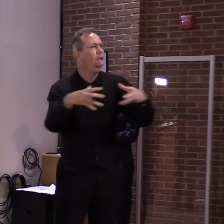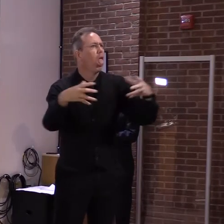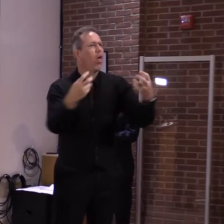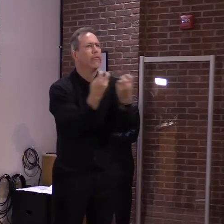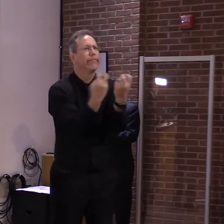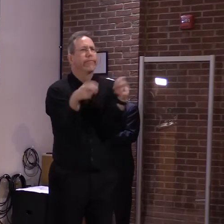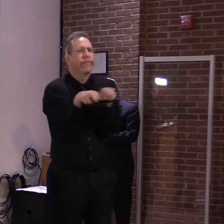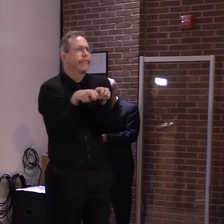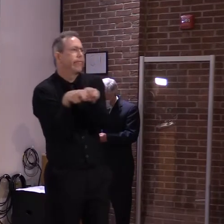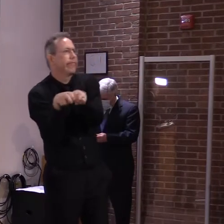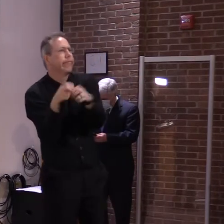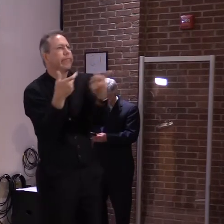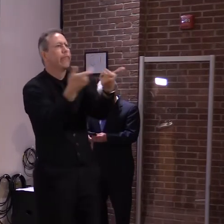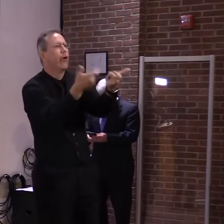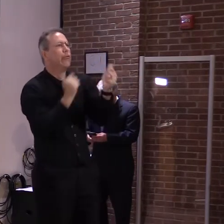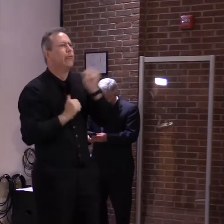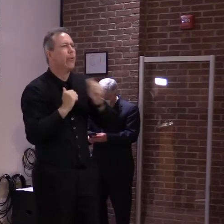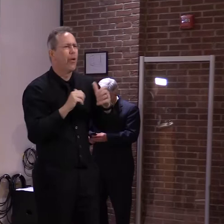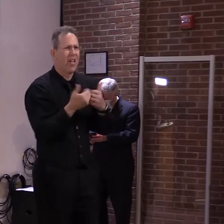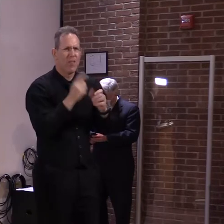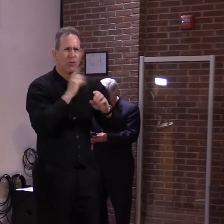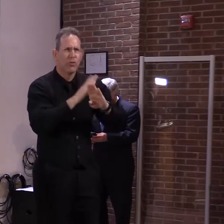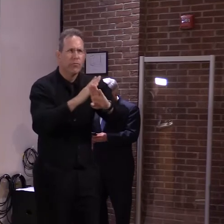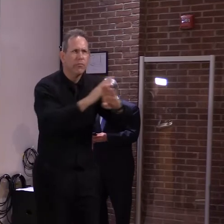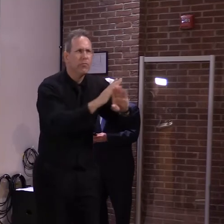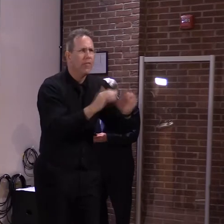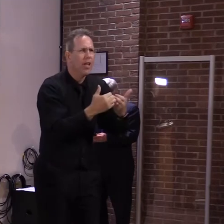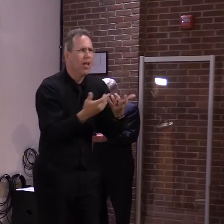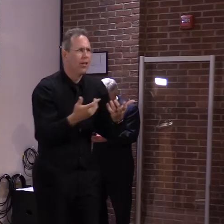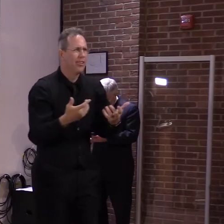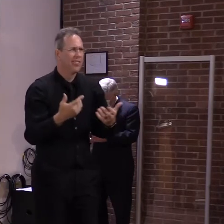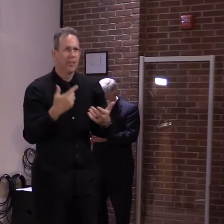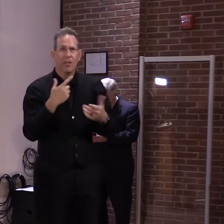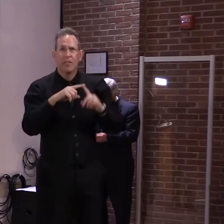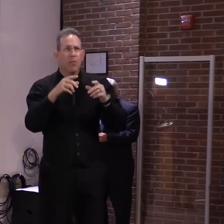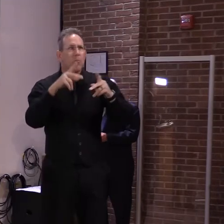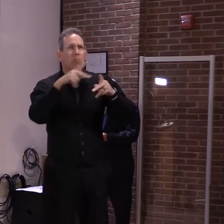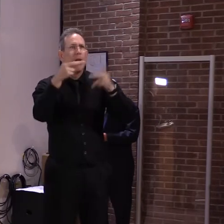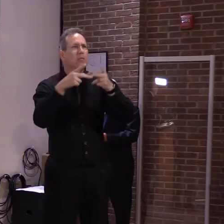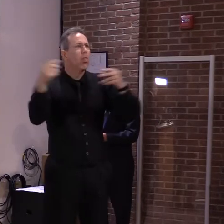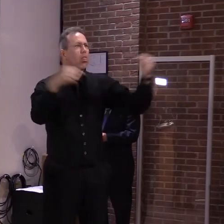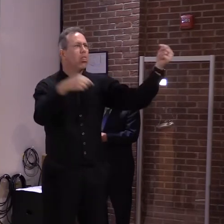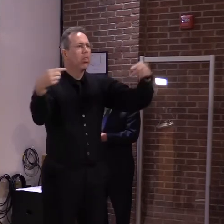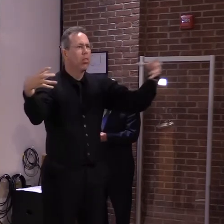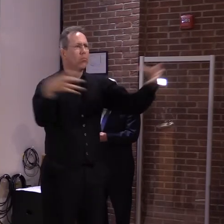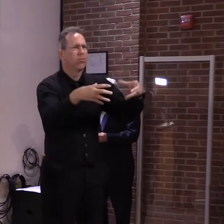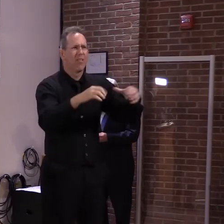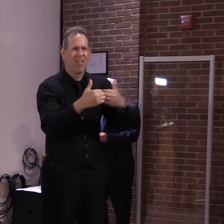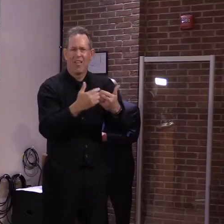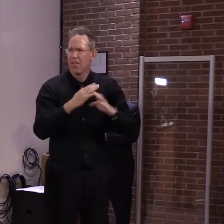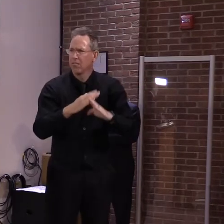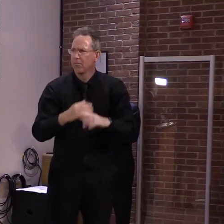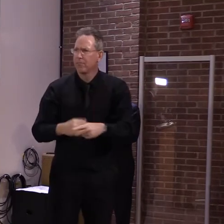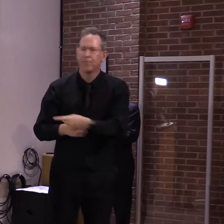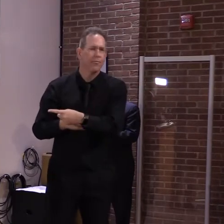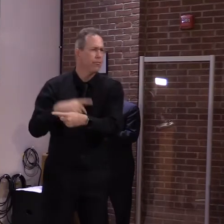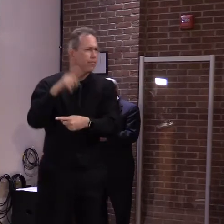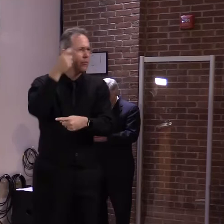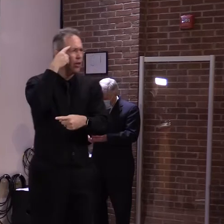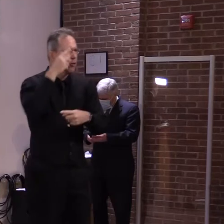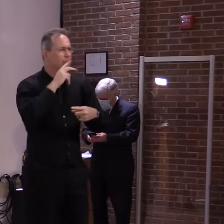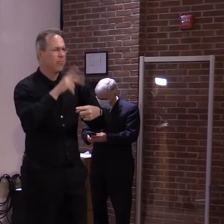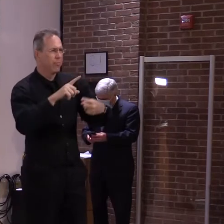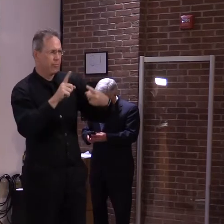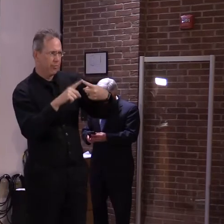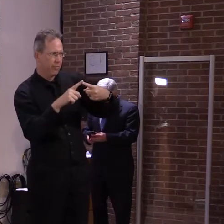First, Chris, maybe you could define quarantine, because we're not really in quarantine at this point in time. We have this guidance